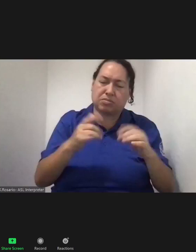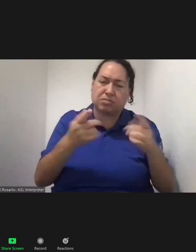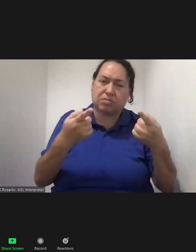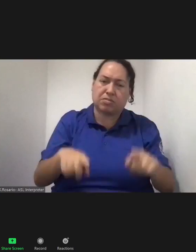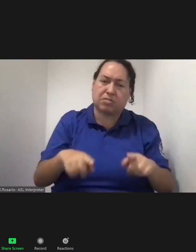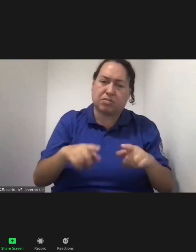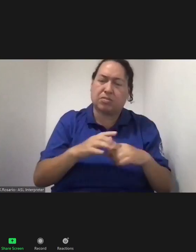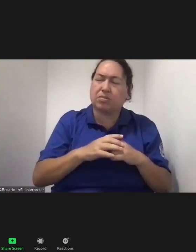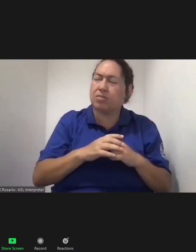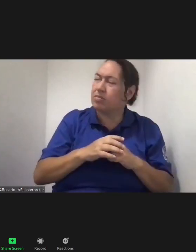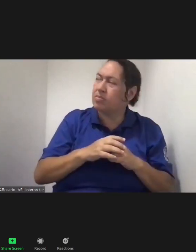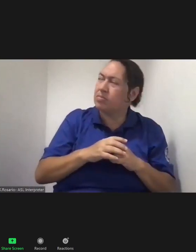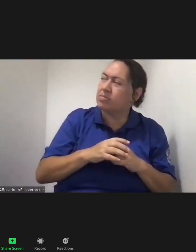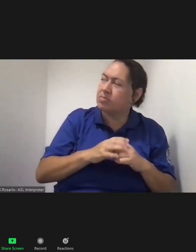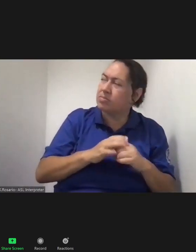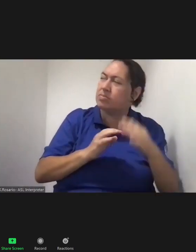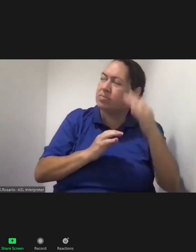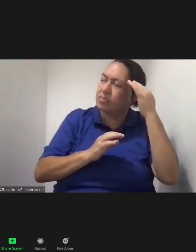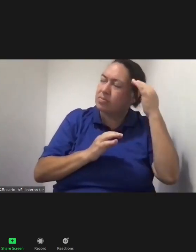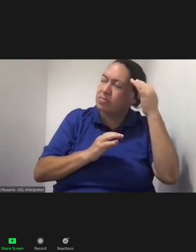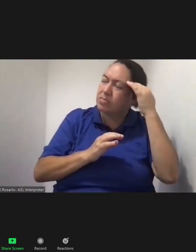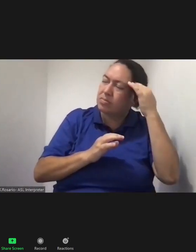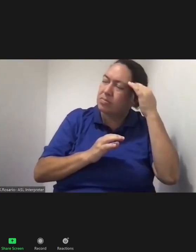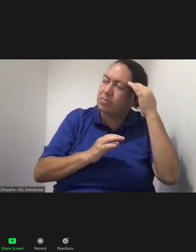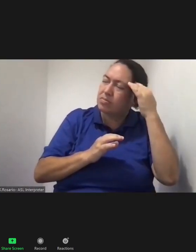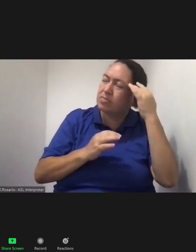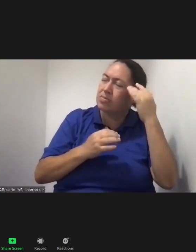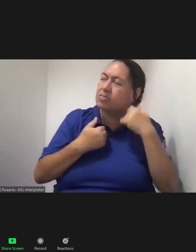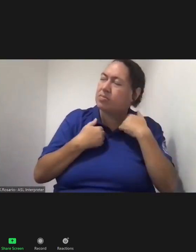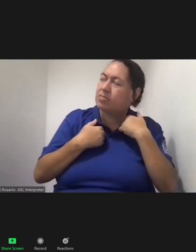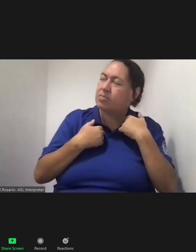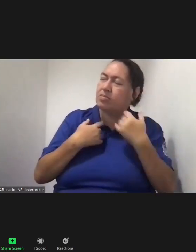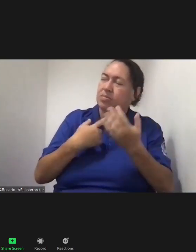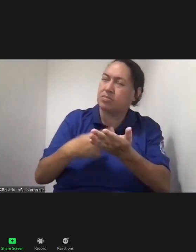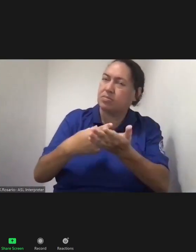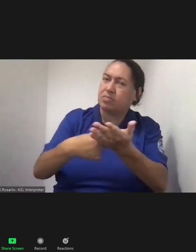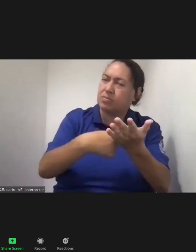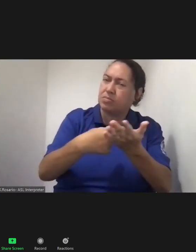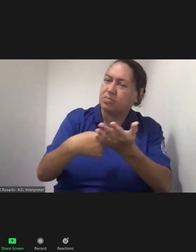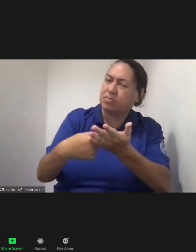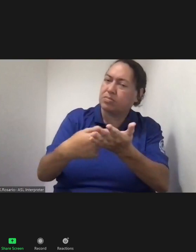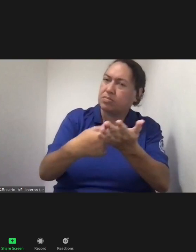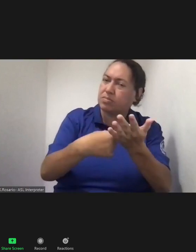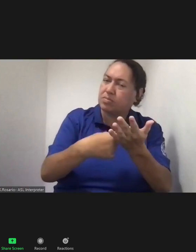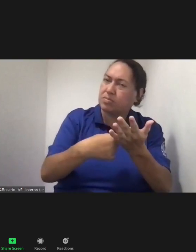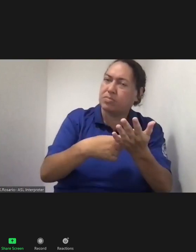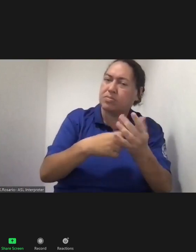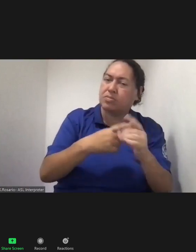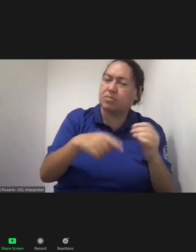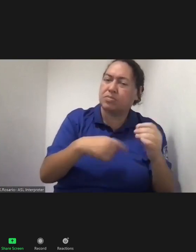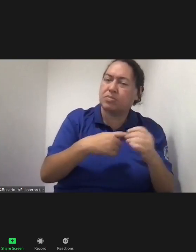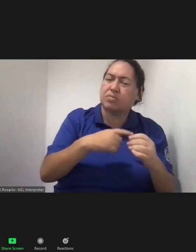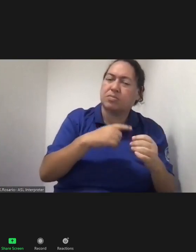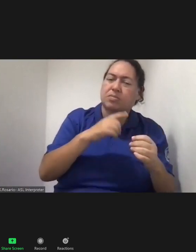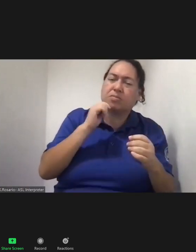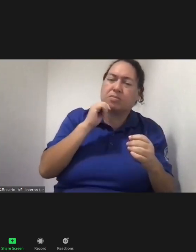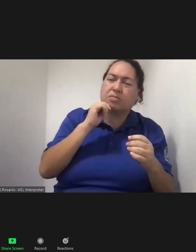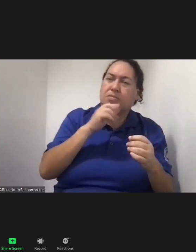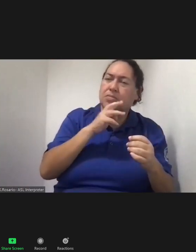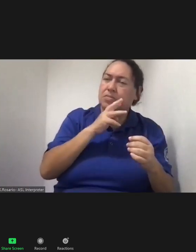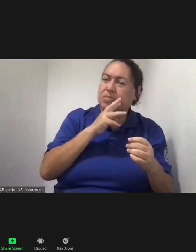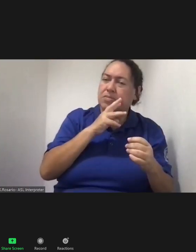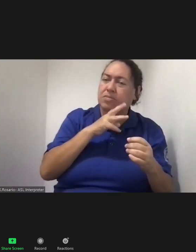So I know that there are discussions being made between Taiwan and also our